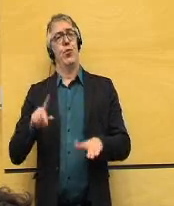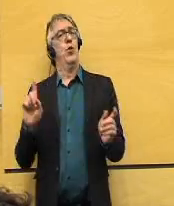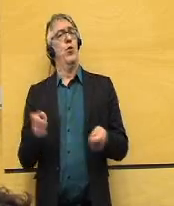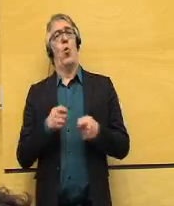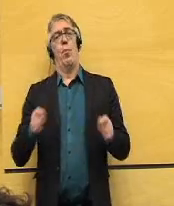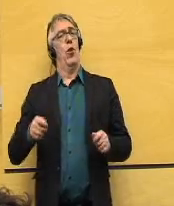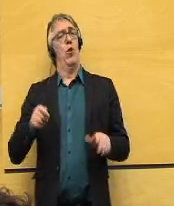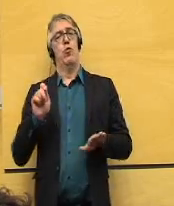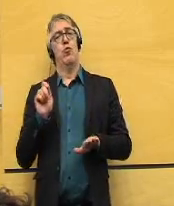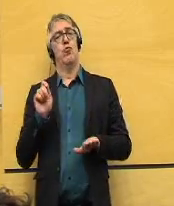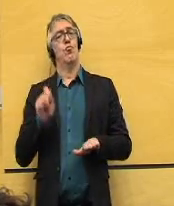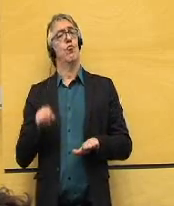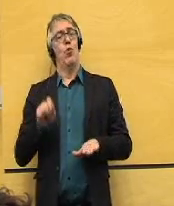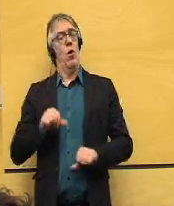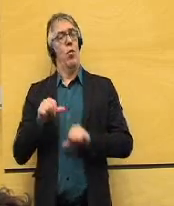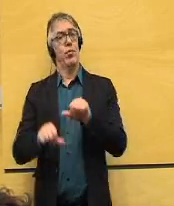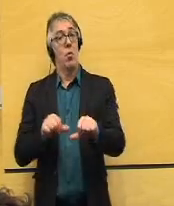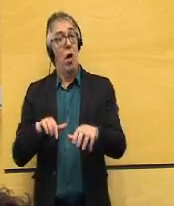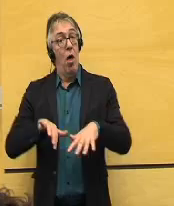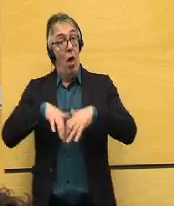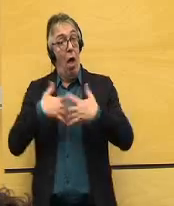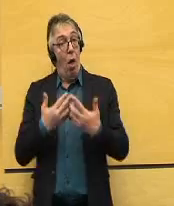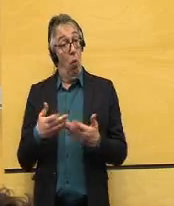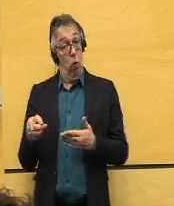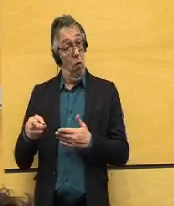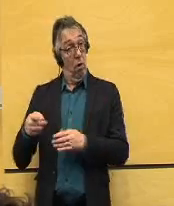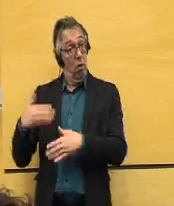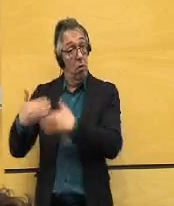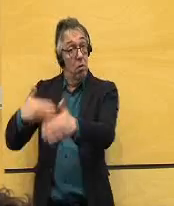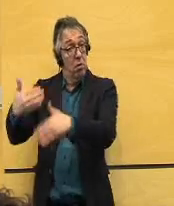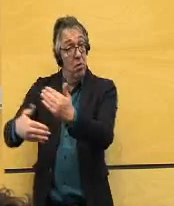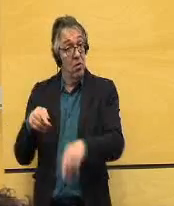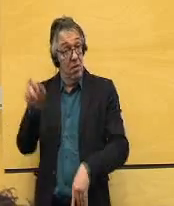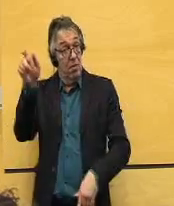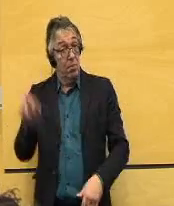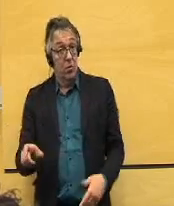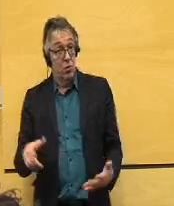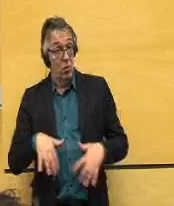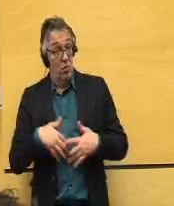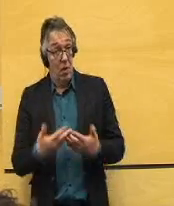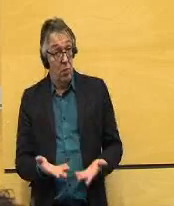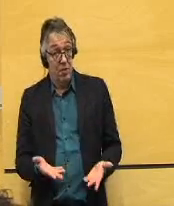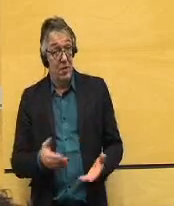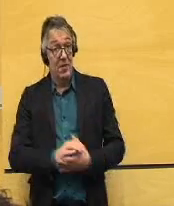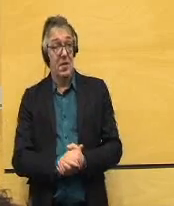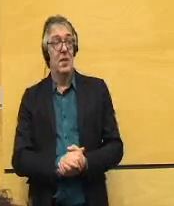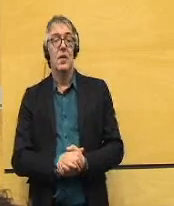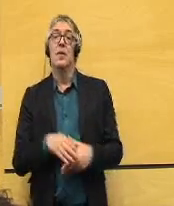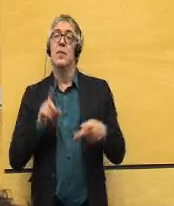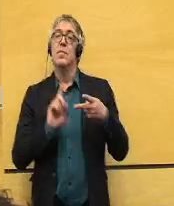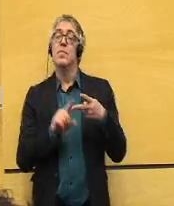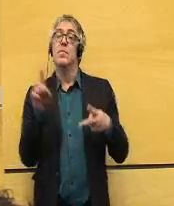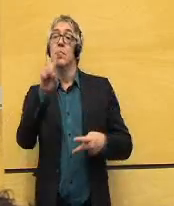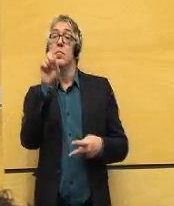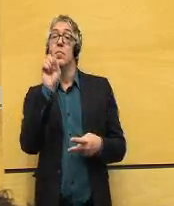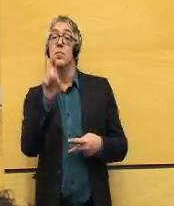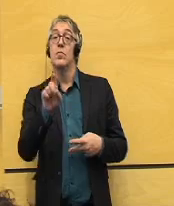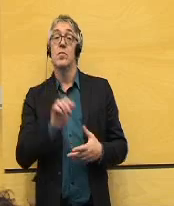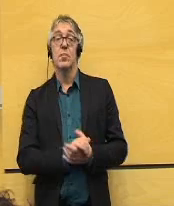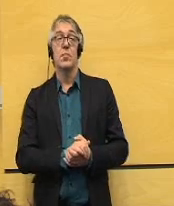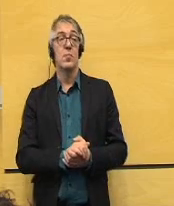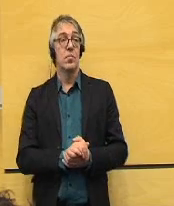will be applied to that person? My second question concerns the